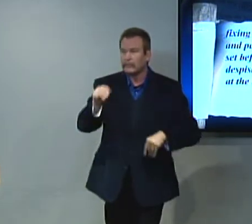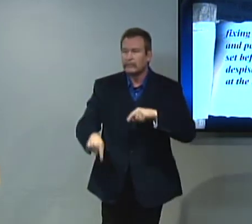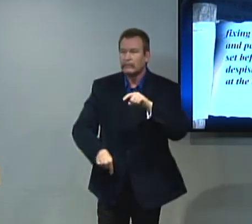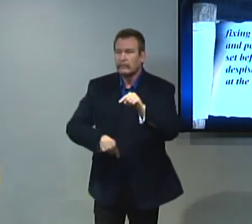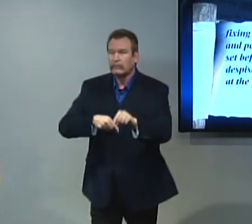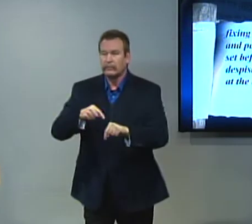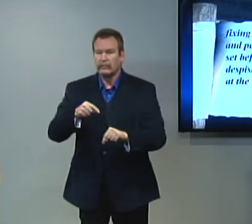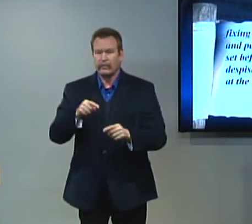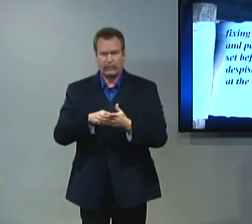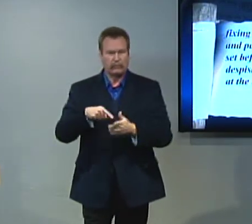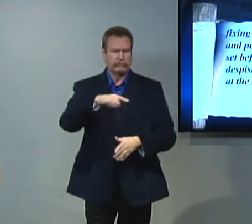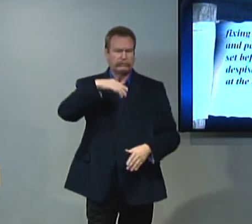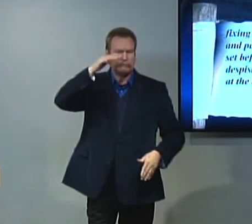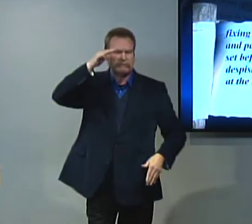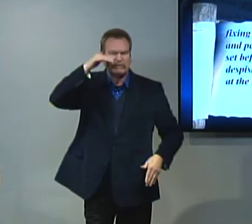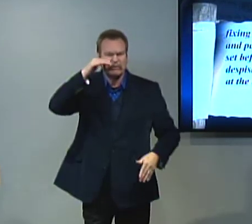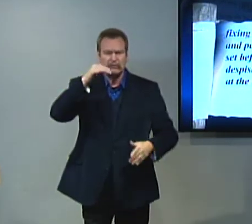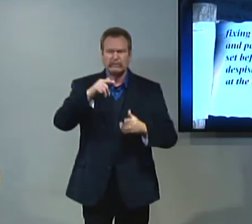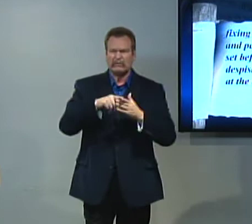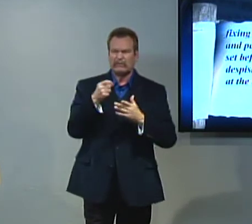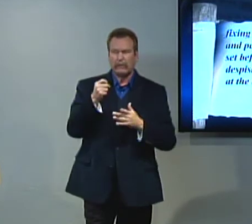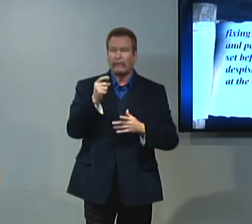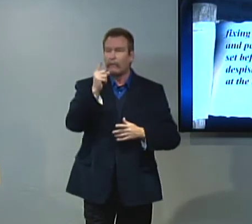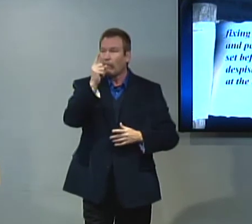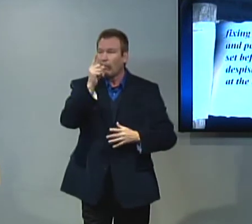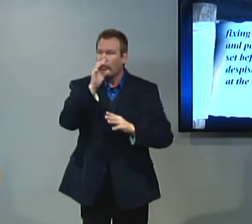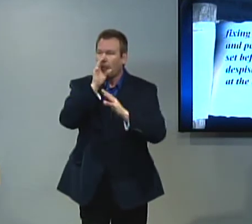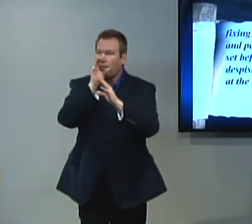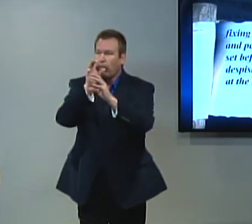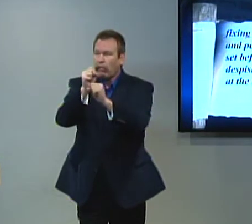We fix our eyes on Jesus.